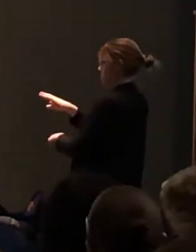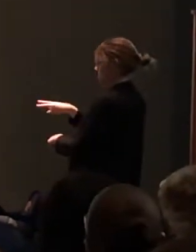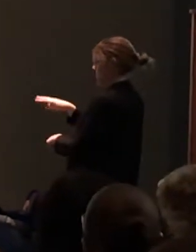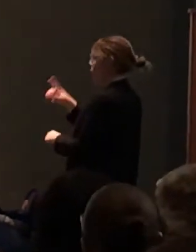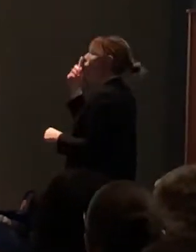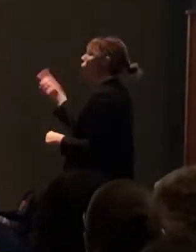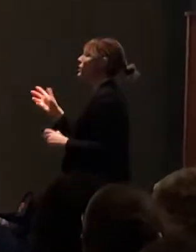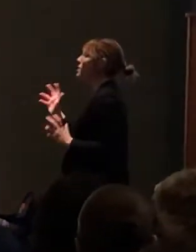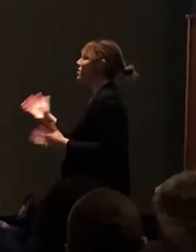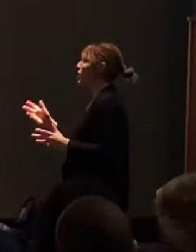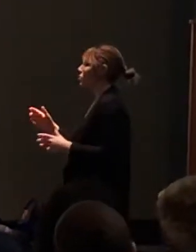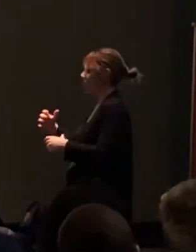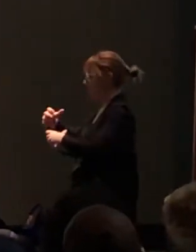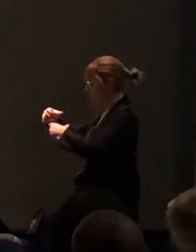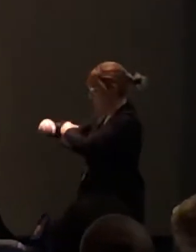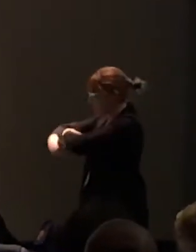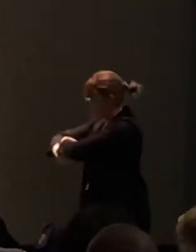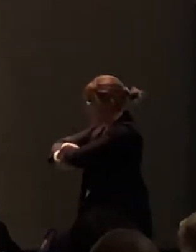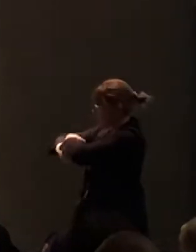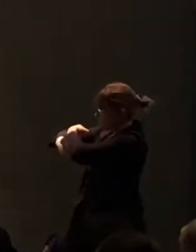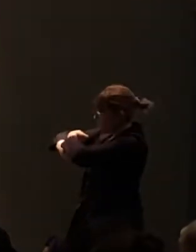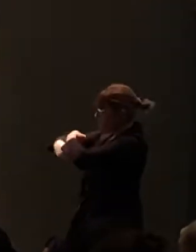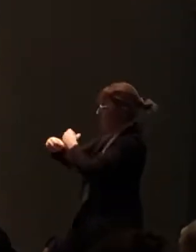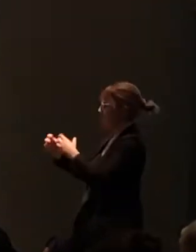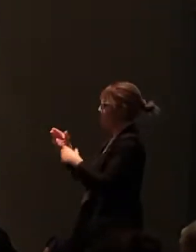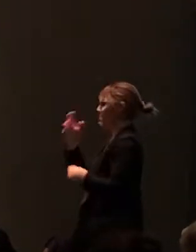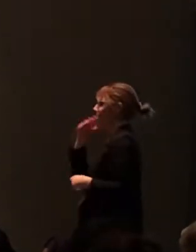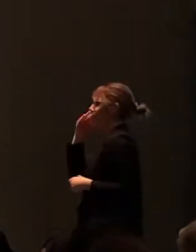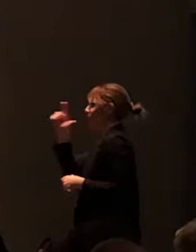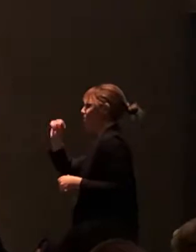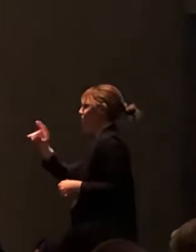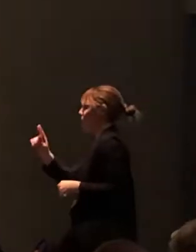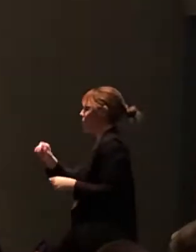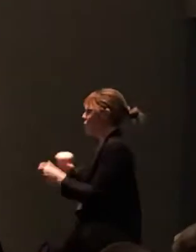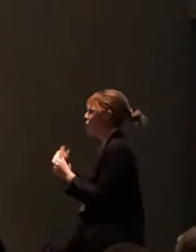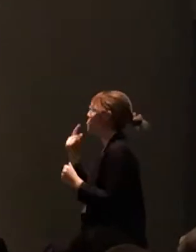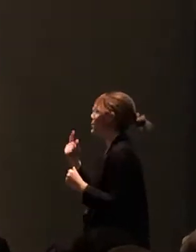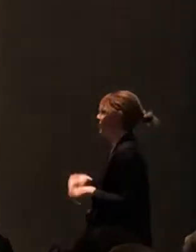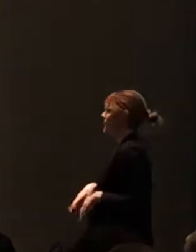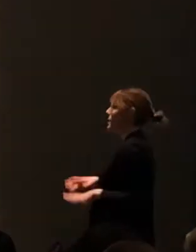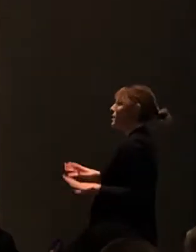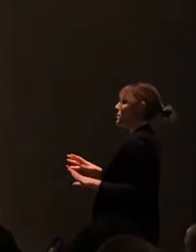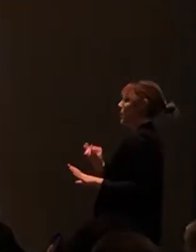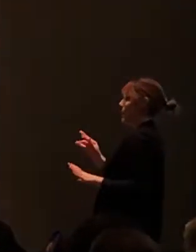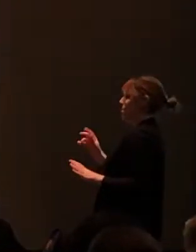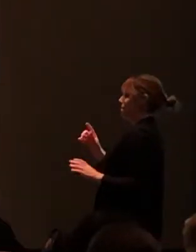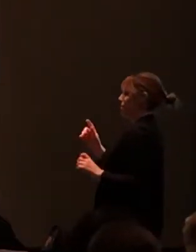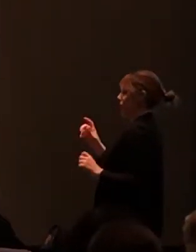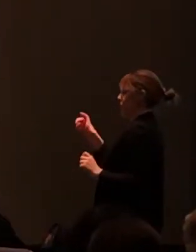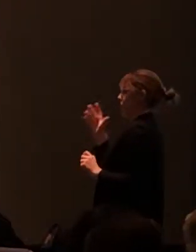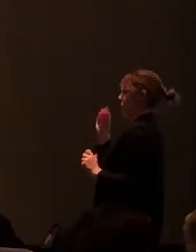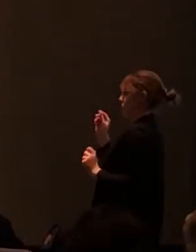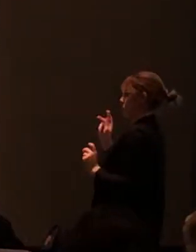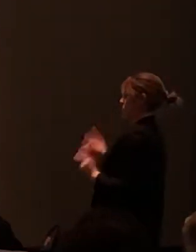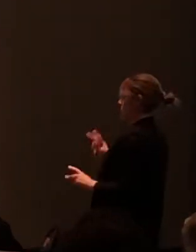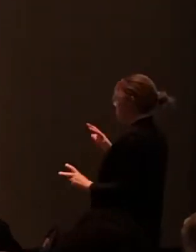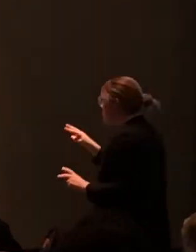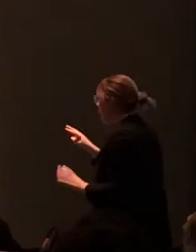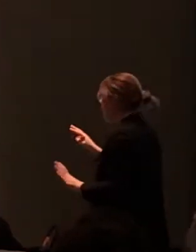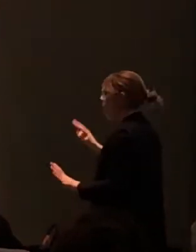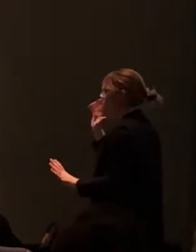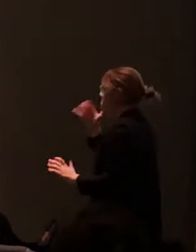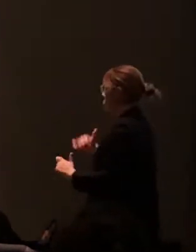over there locked in a headlock with each other. But for the outsider, that looks like they're